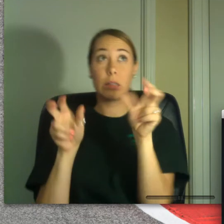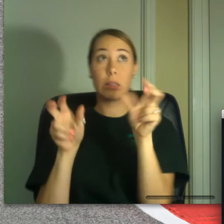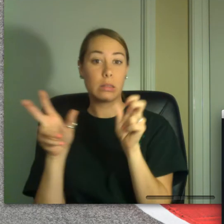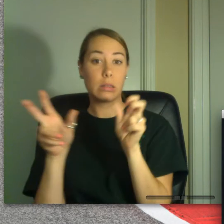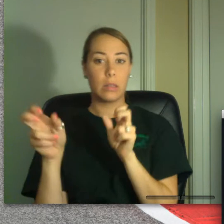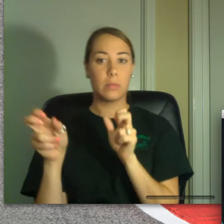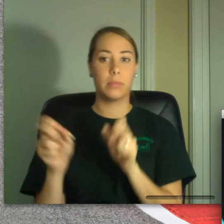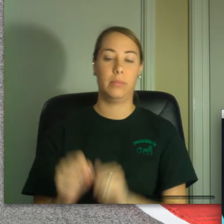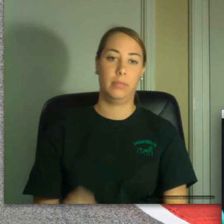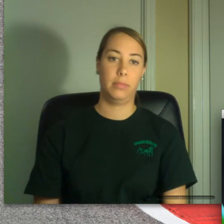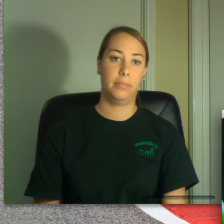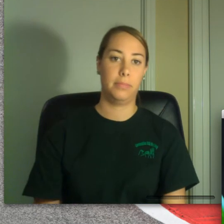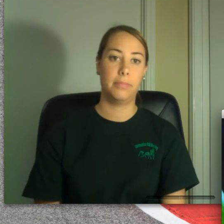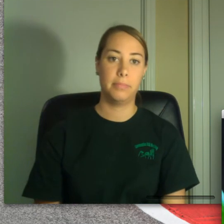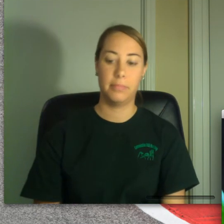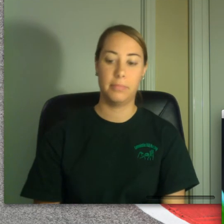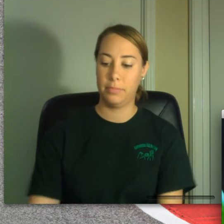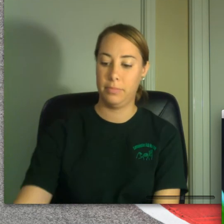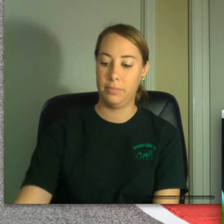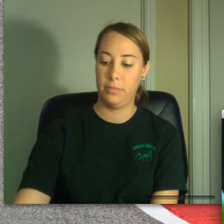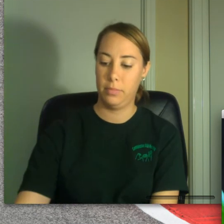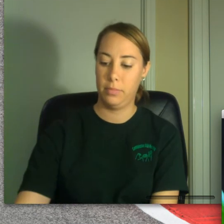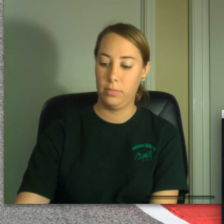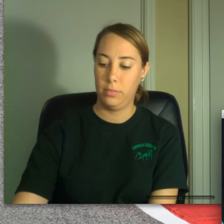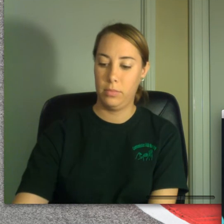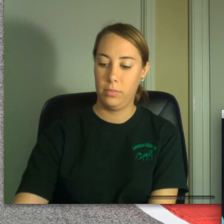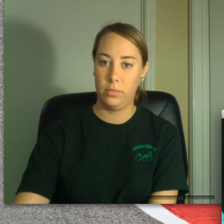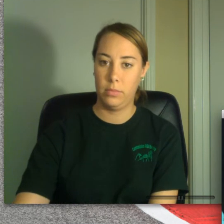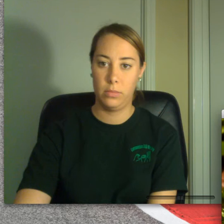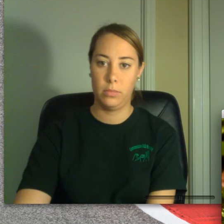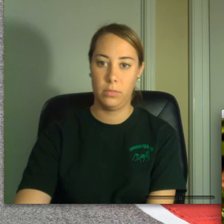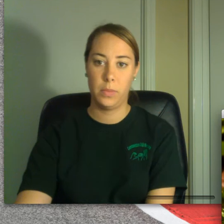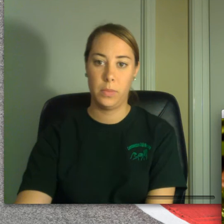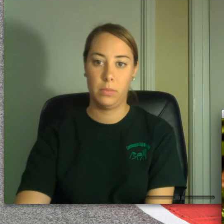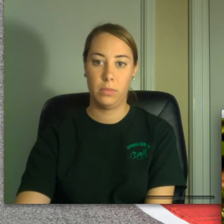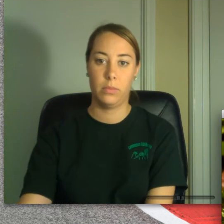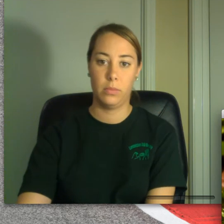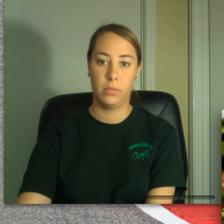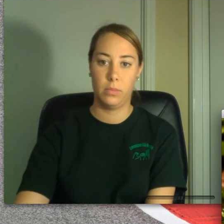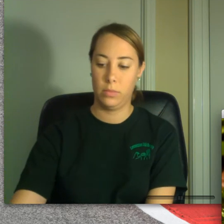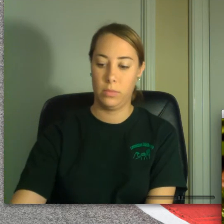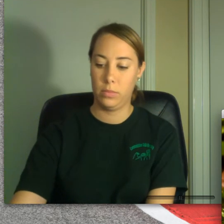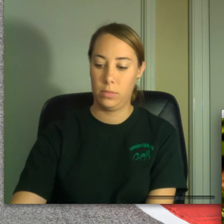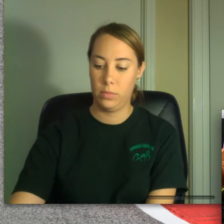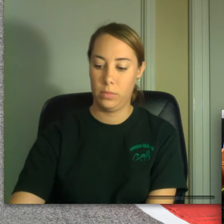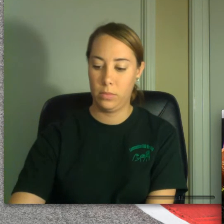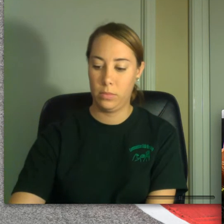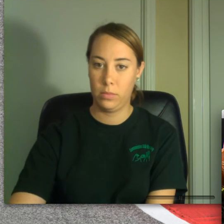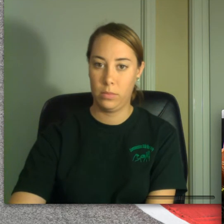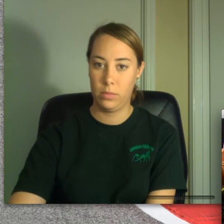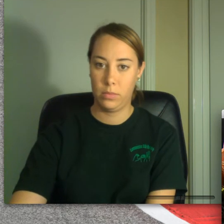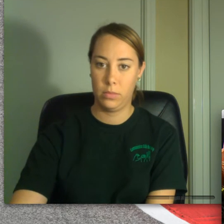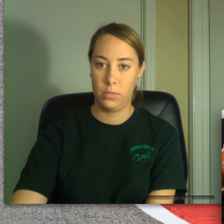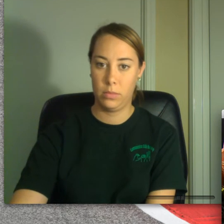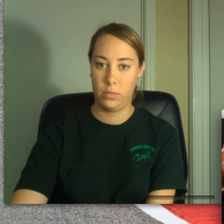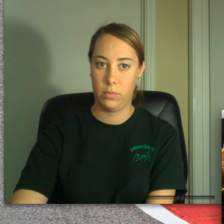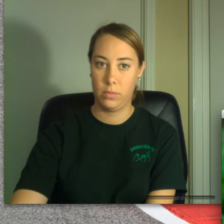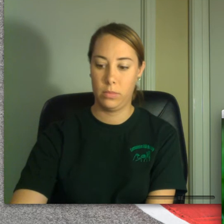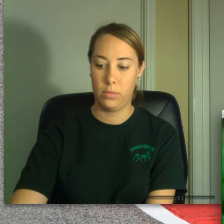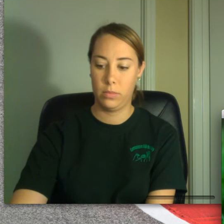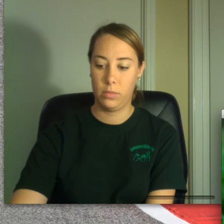There are some plants which don't need the process of photosynthesis to grow. Such plants include mushroom, Venus